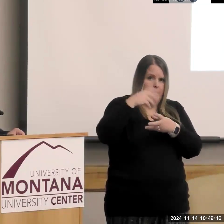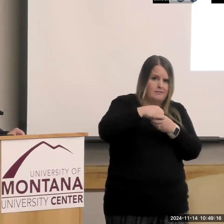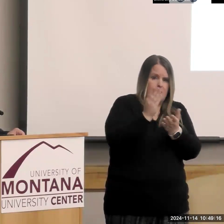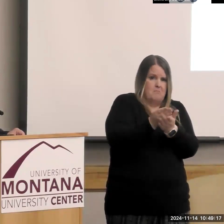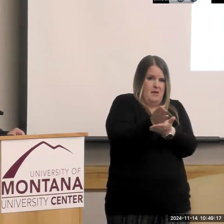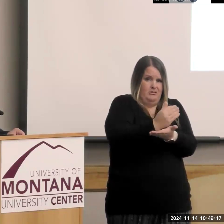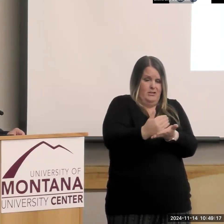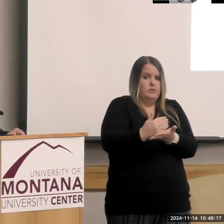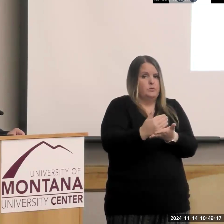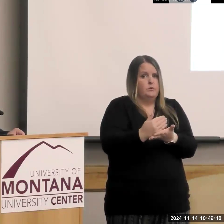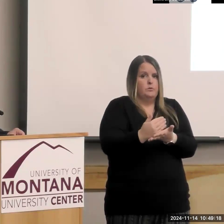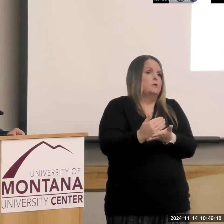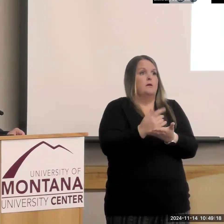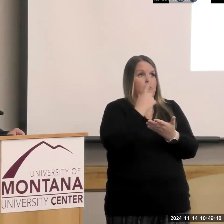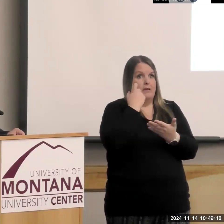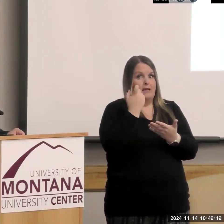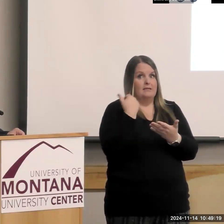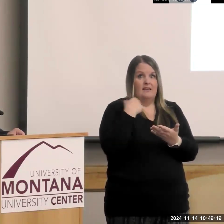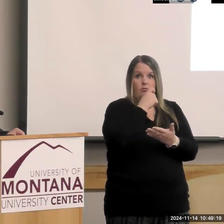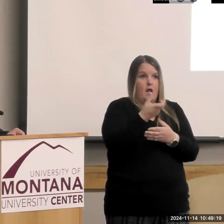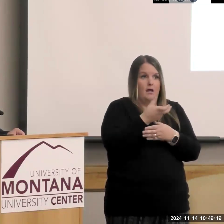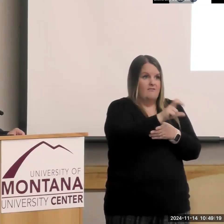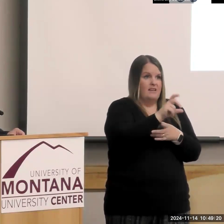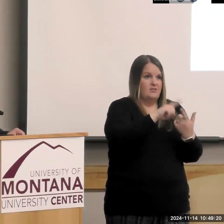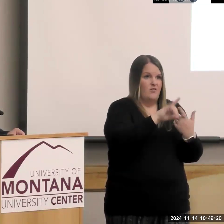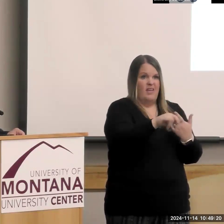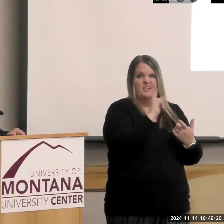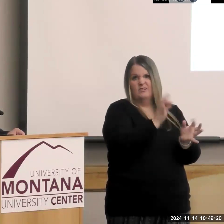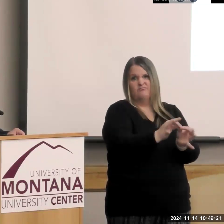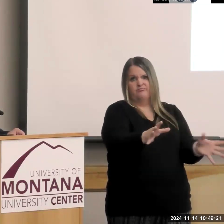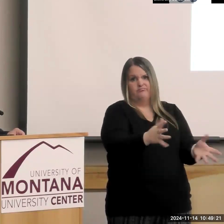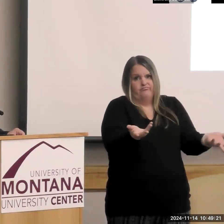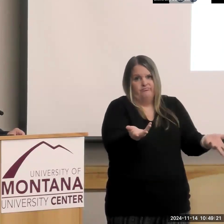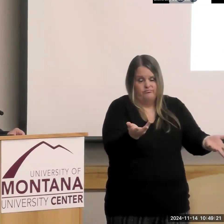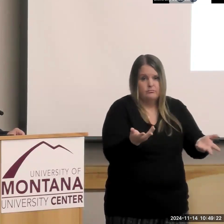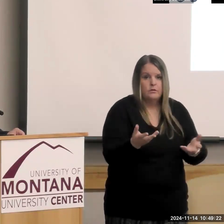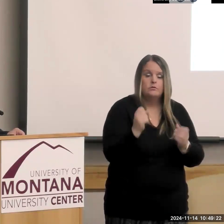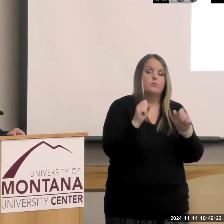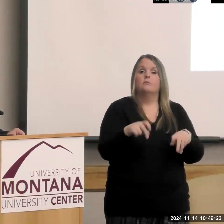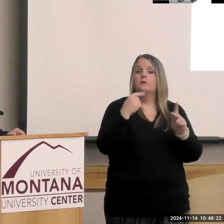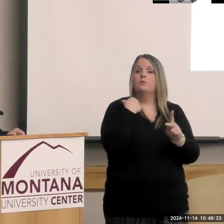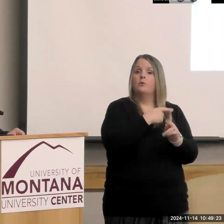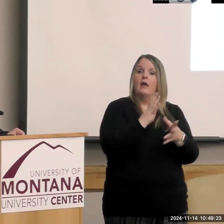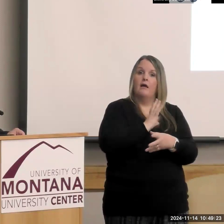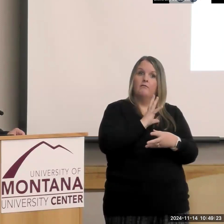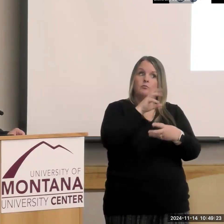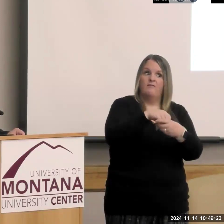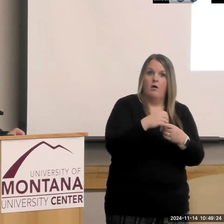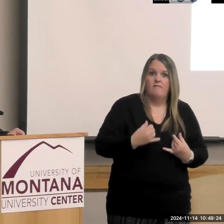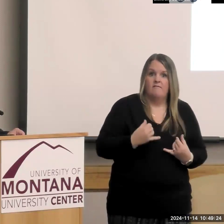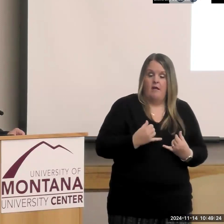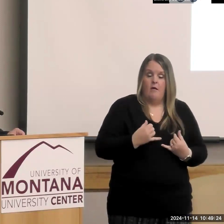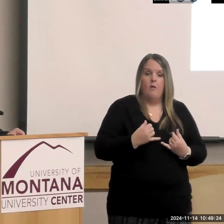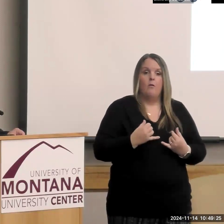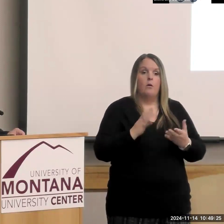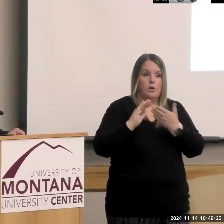because it's nothing if we're not investing in it. And so the opportunities we have to intervene here are primarily with